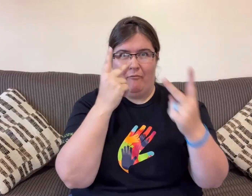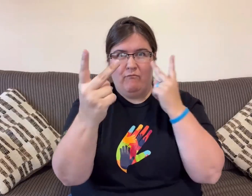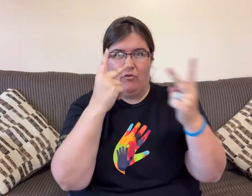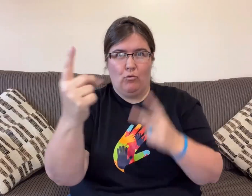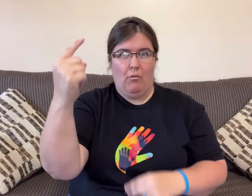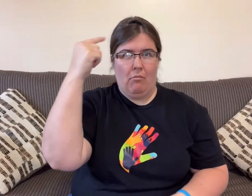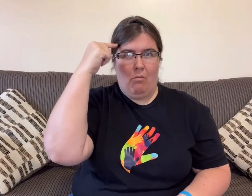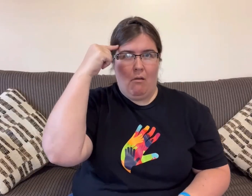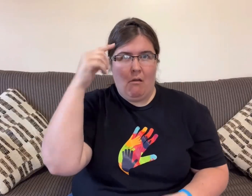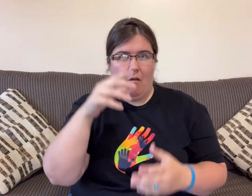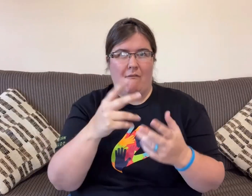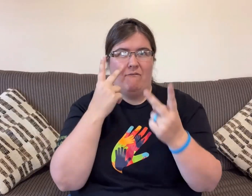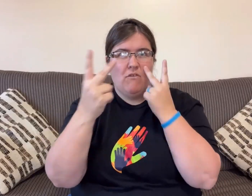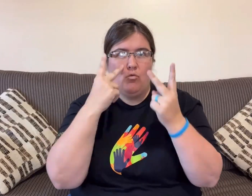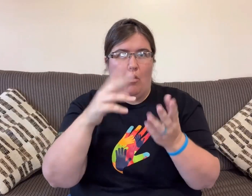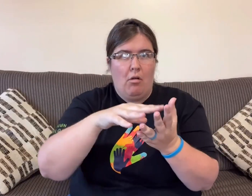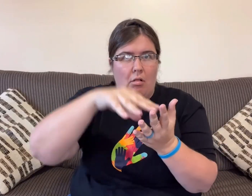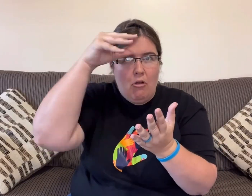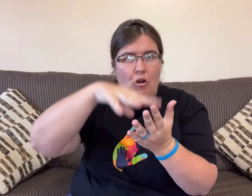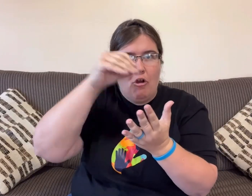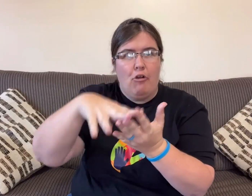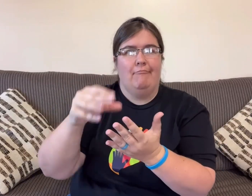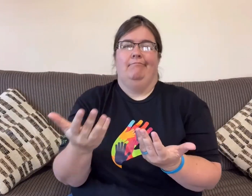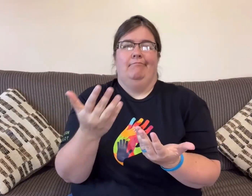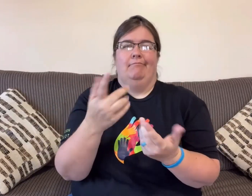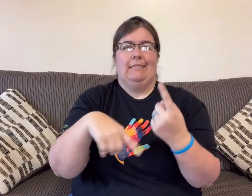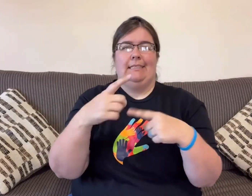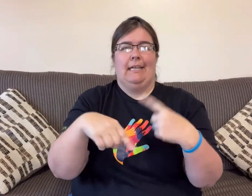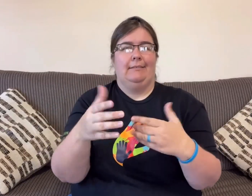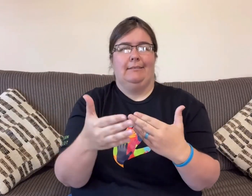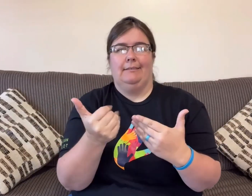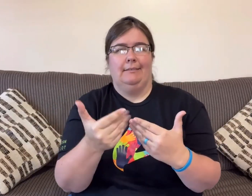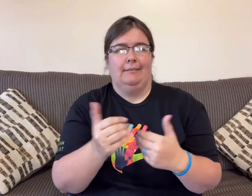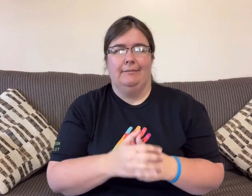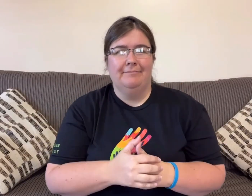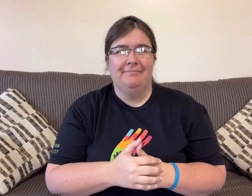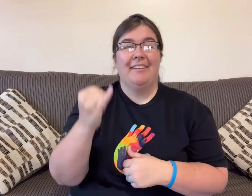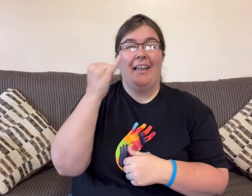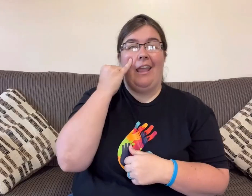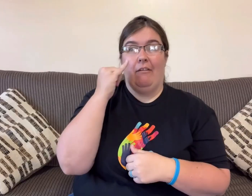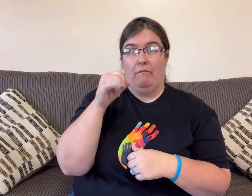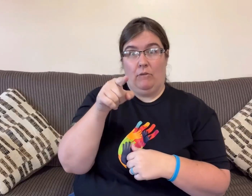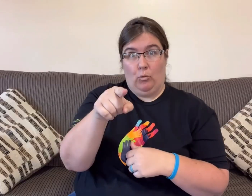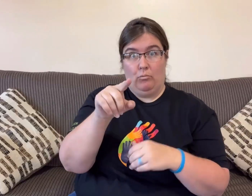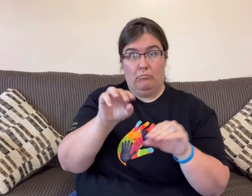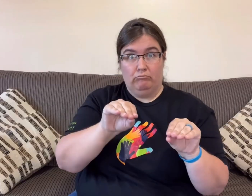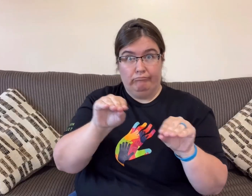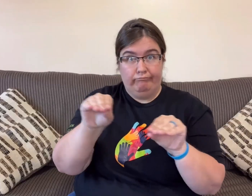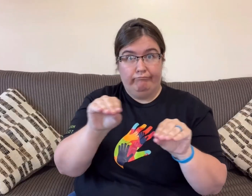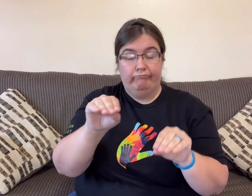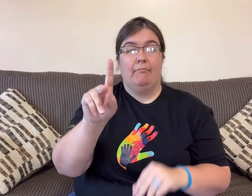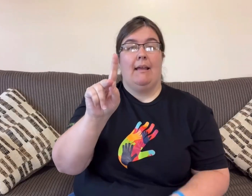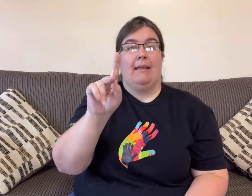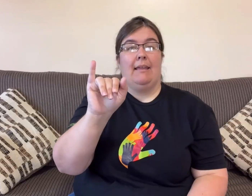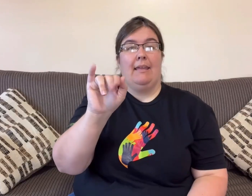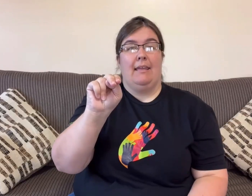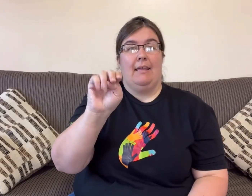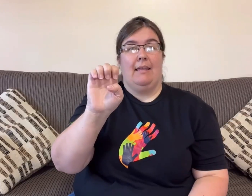visual thinker, a visual learner, signing visually is easy for you. If you're a kinesthetic learner, you